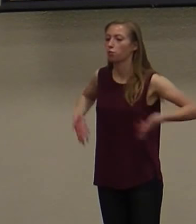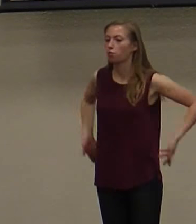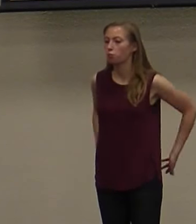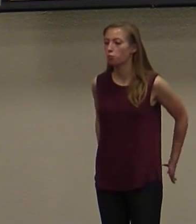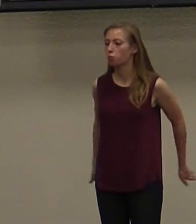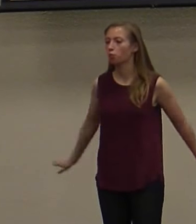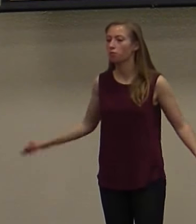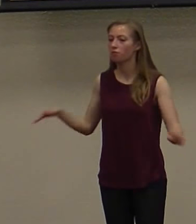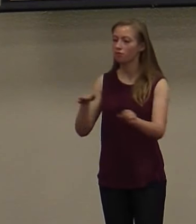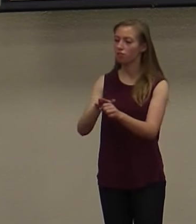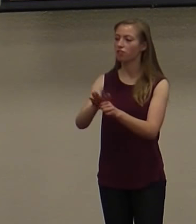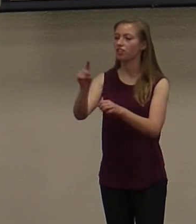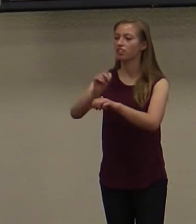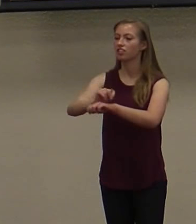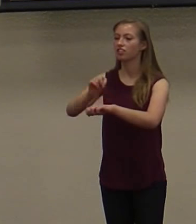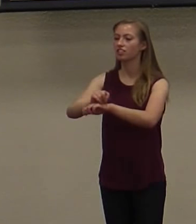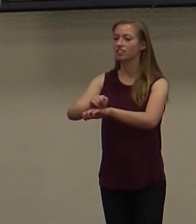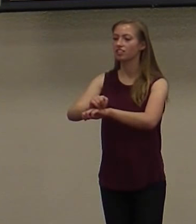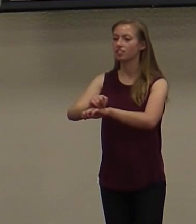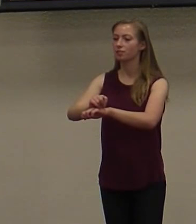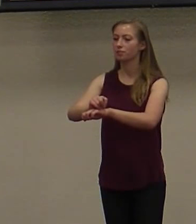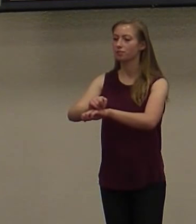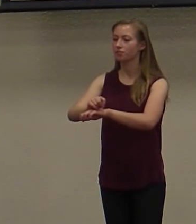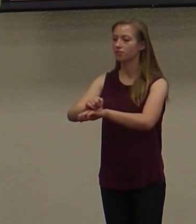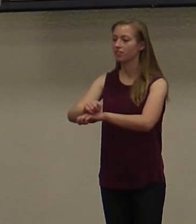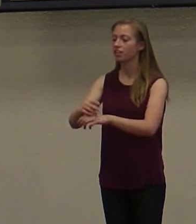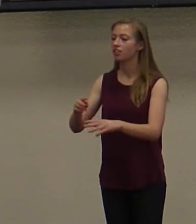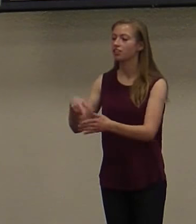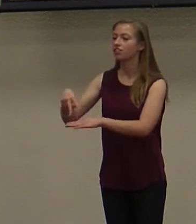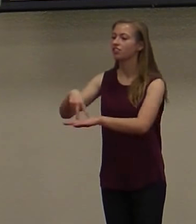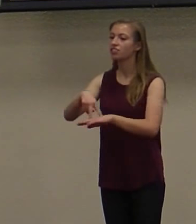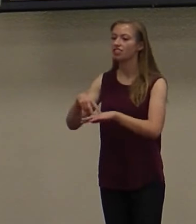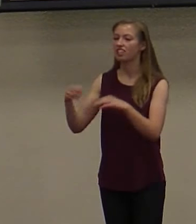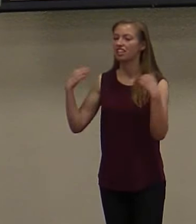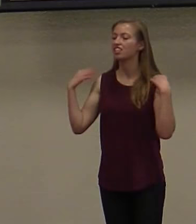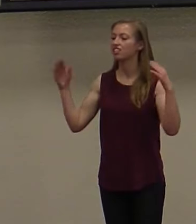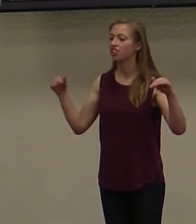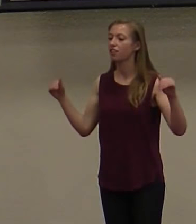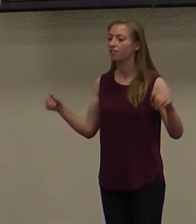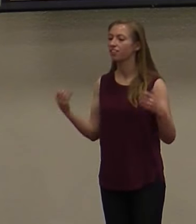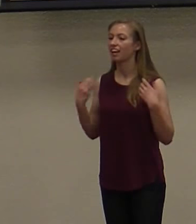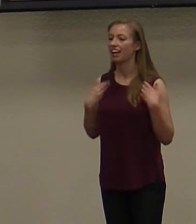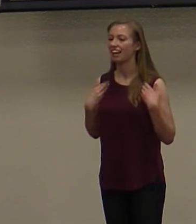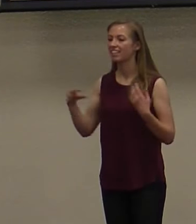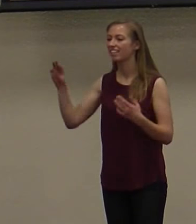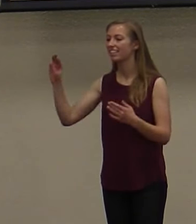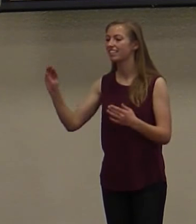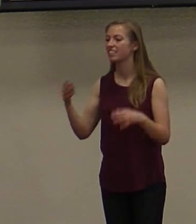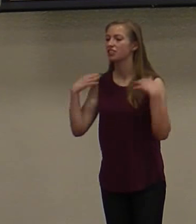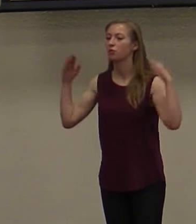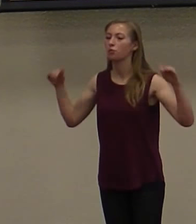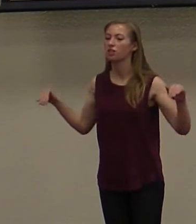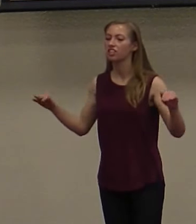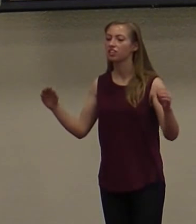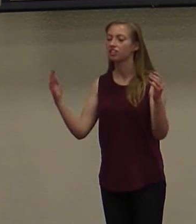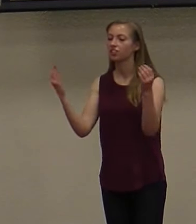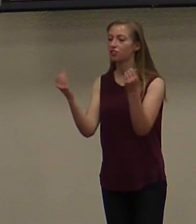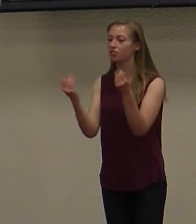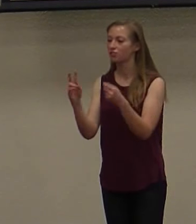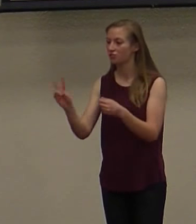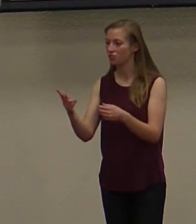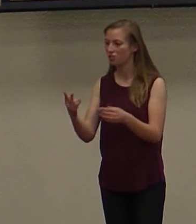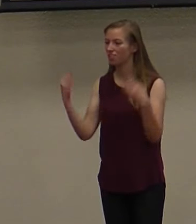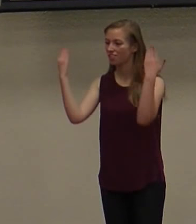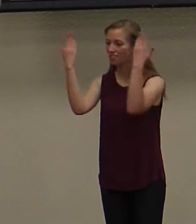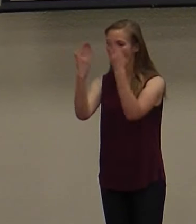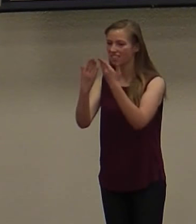the temple. Above it stood seraphim. Each one had 6 wings. With 2 he covered his face, with 2 he covered